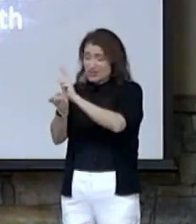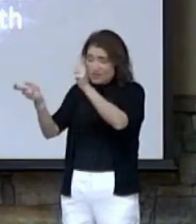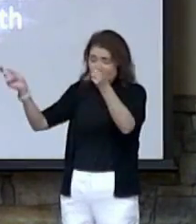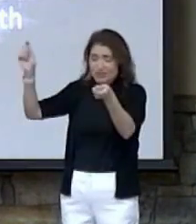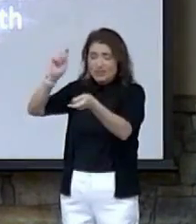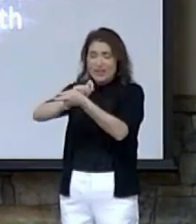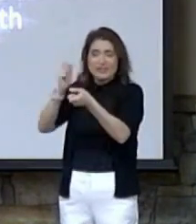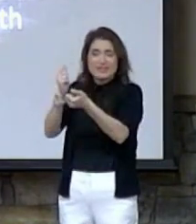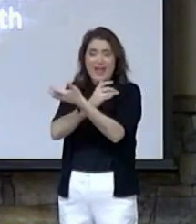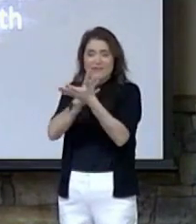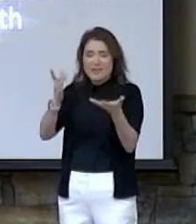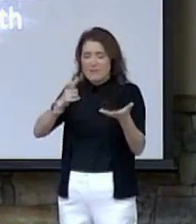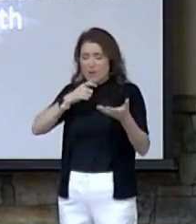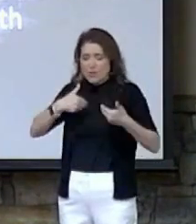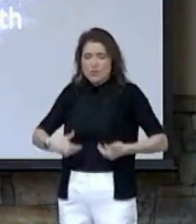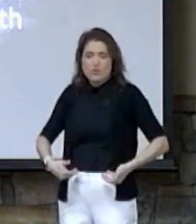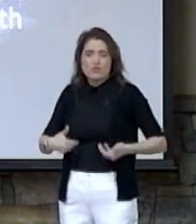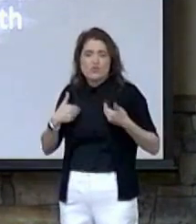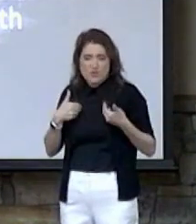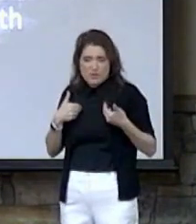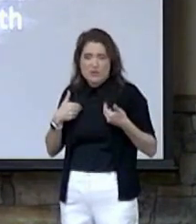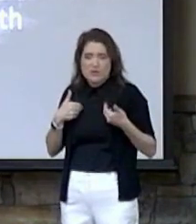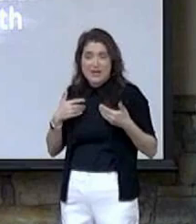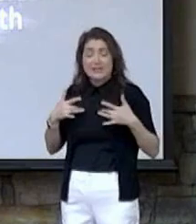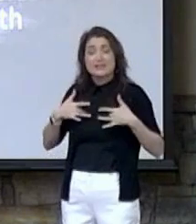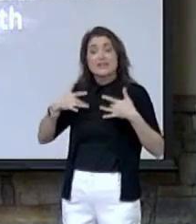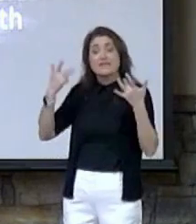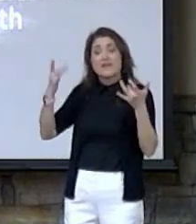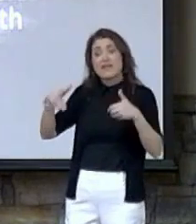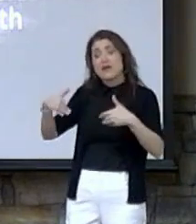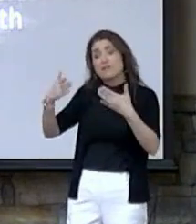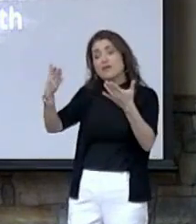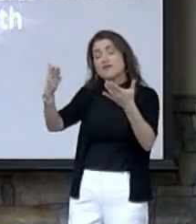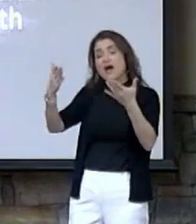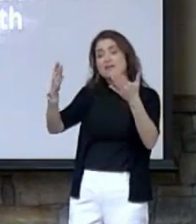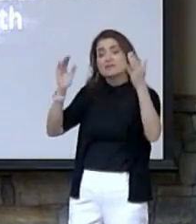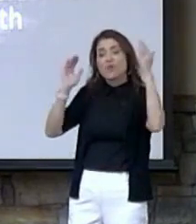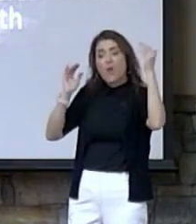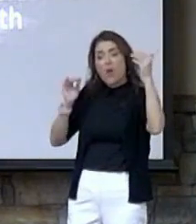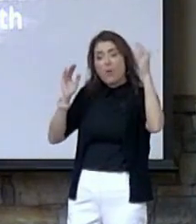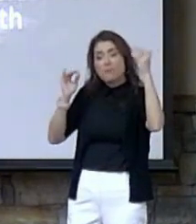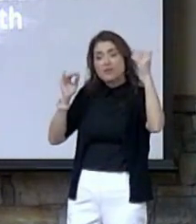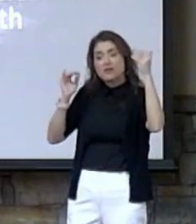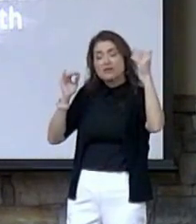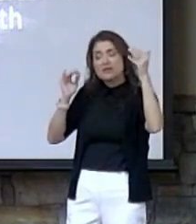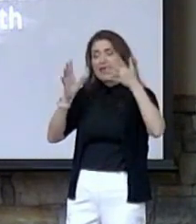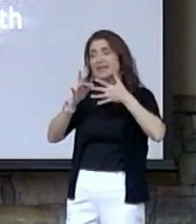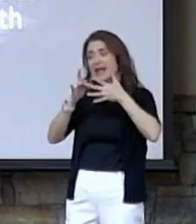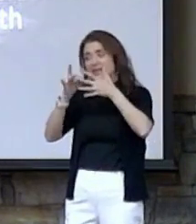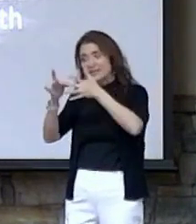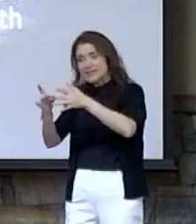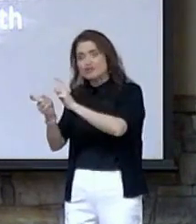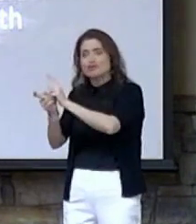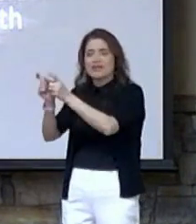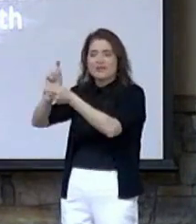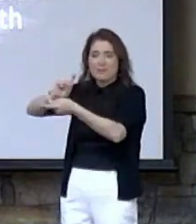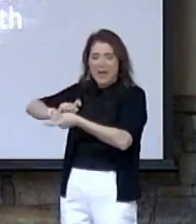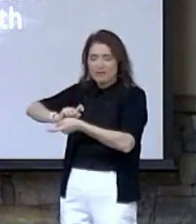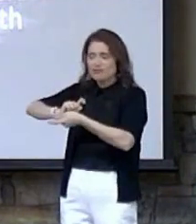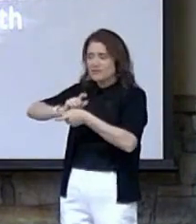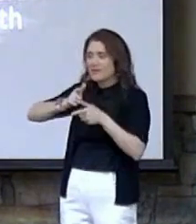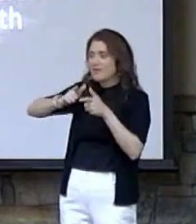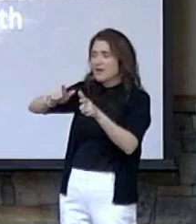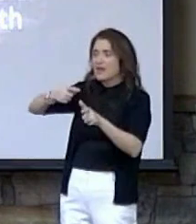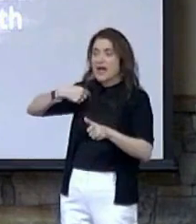everything about who we are. It's an event that provides hope, that leads to transformation, that allows us to